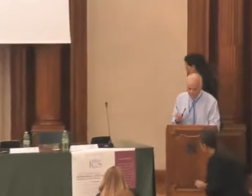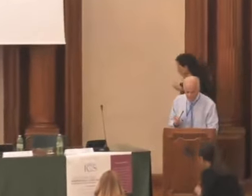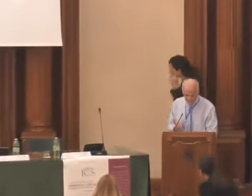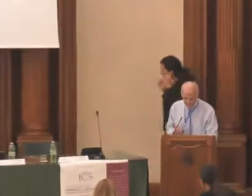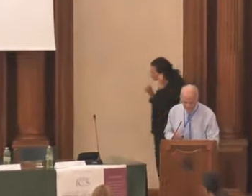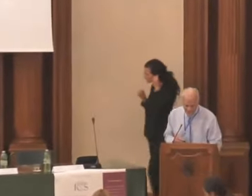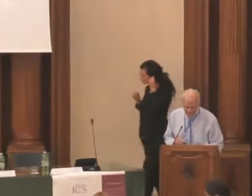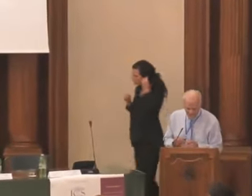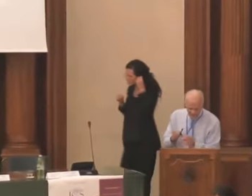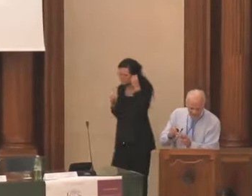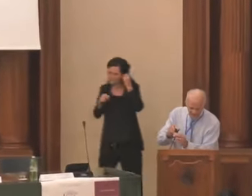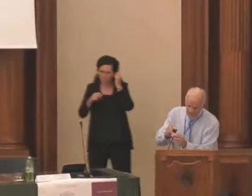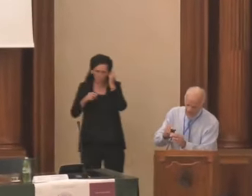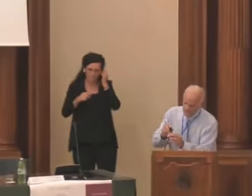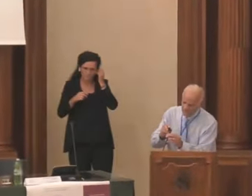Thank you very much.